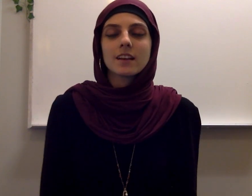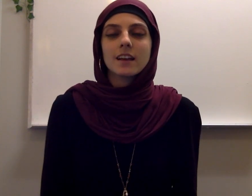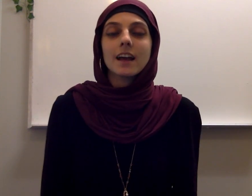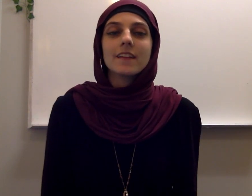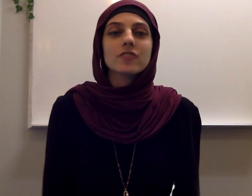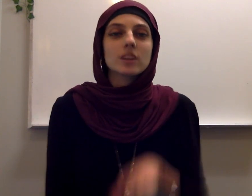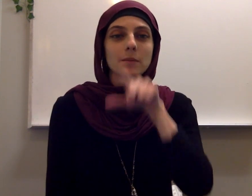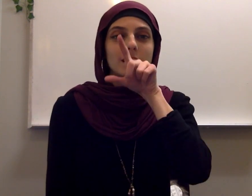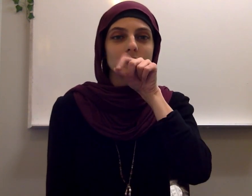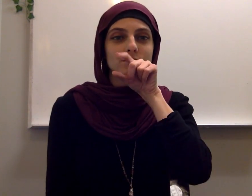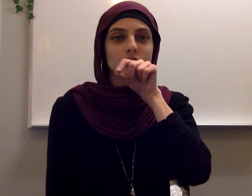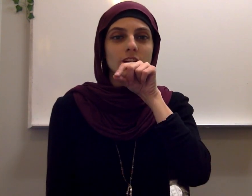And then chicken pox. Chicken.